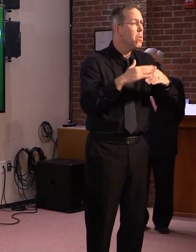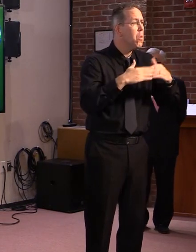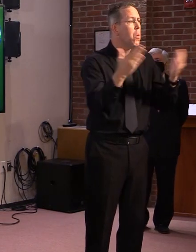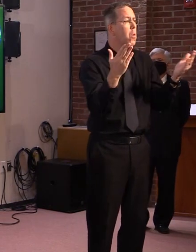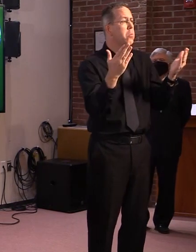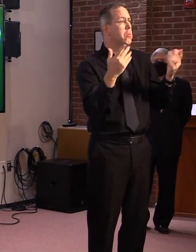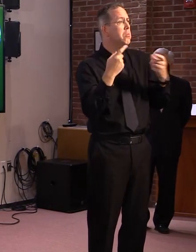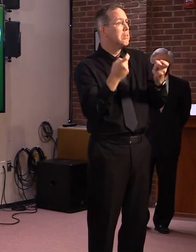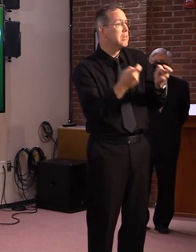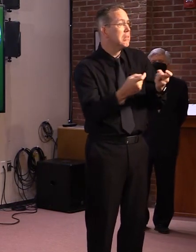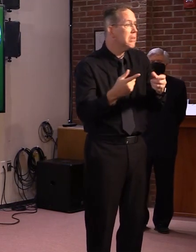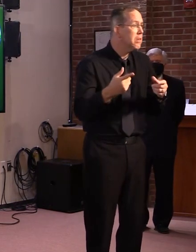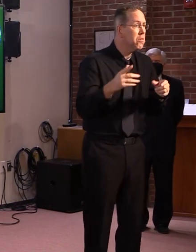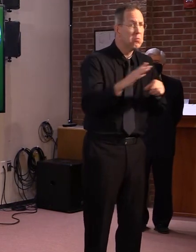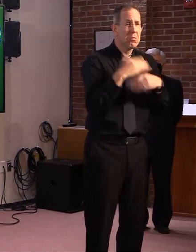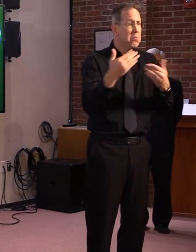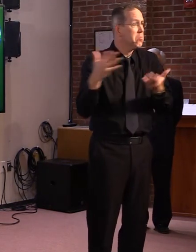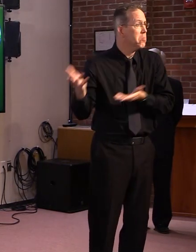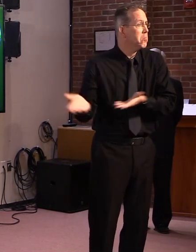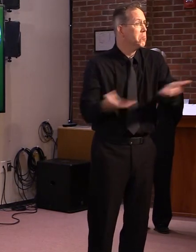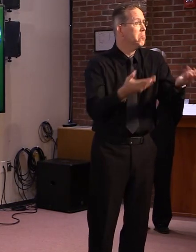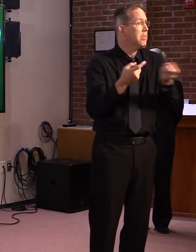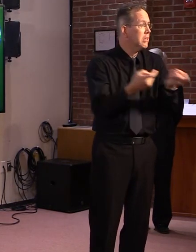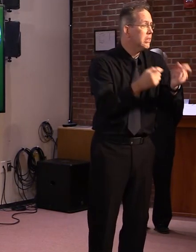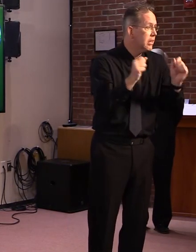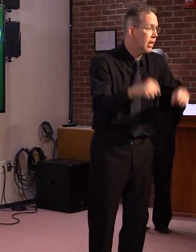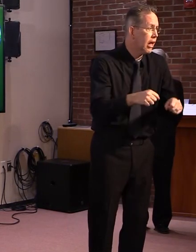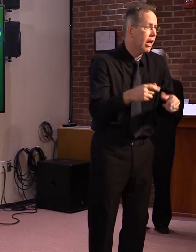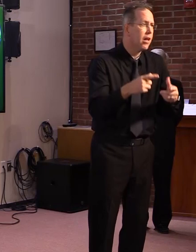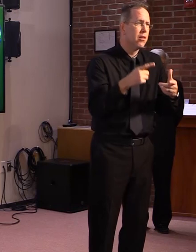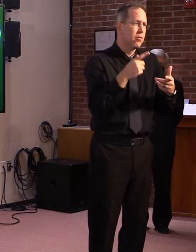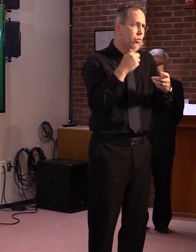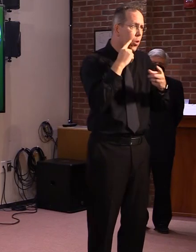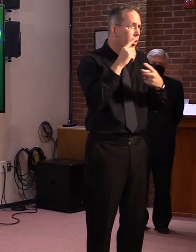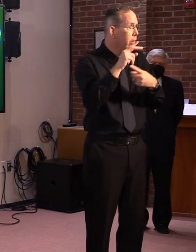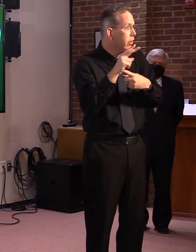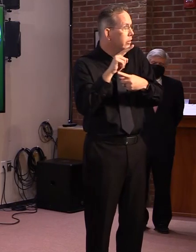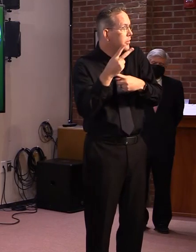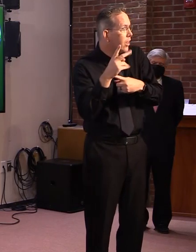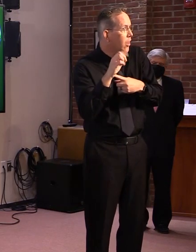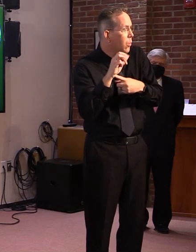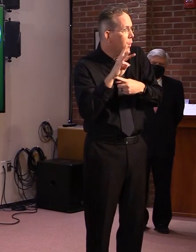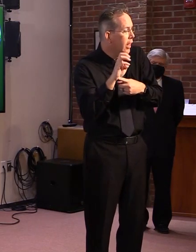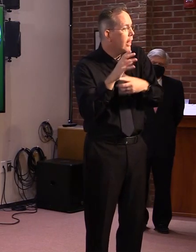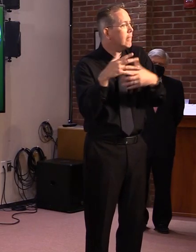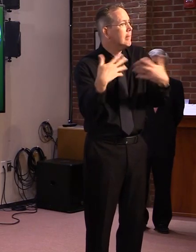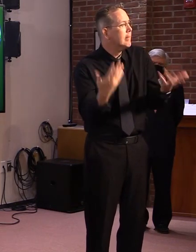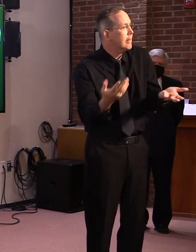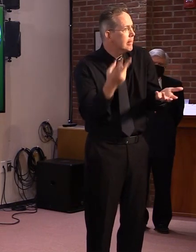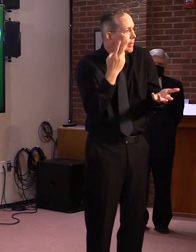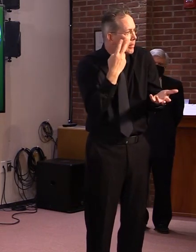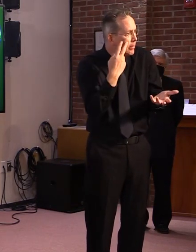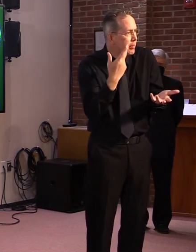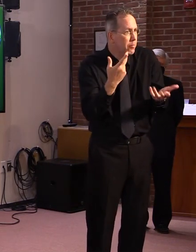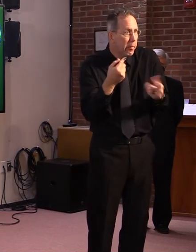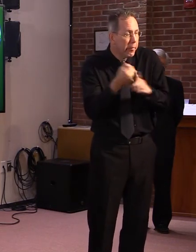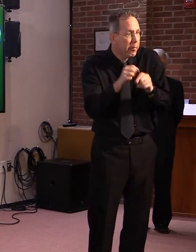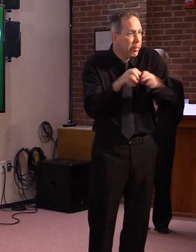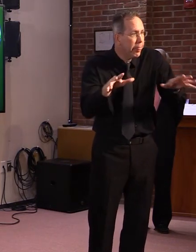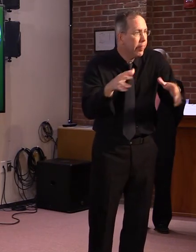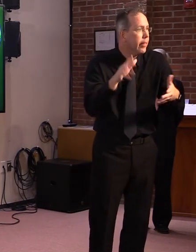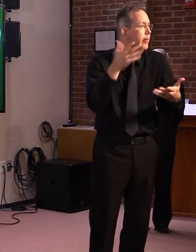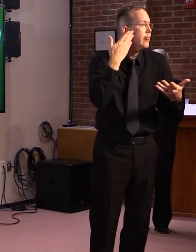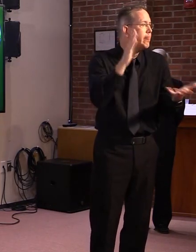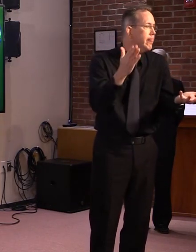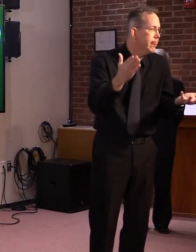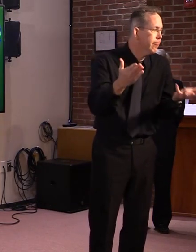everything open, but just not understanding what's going to happen next and how that affects us and what happens in other states as well, in some of